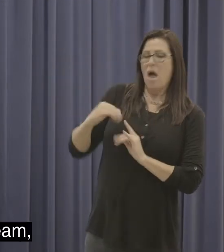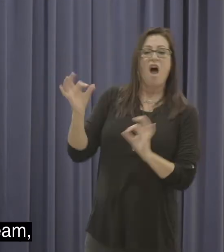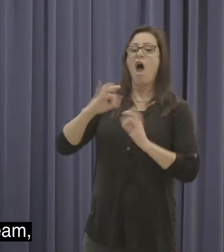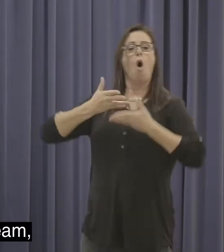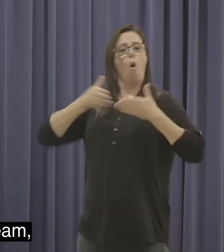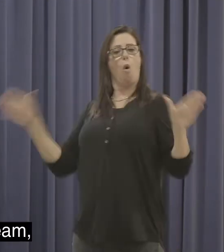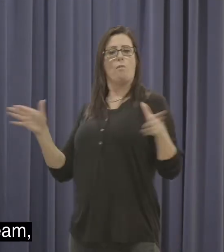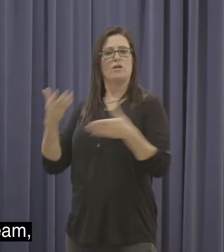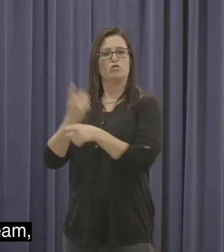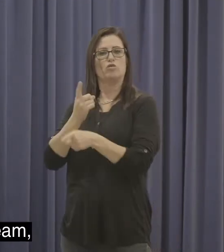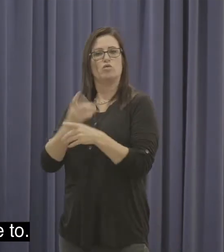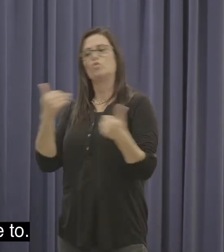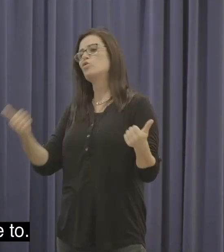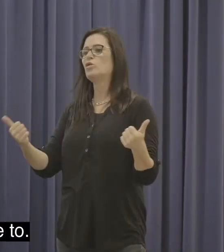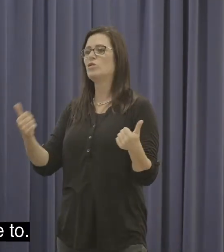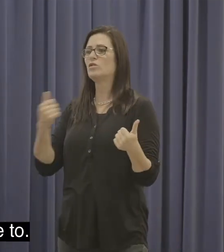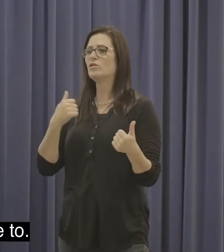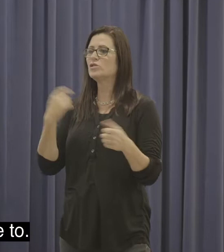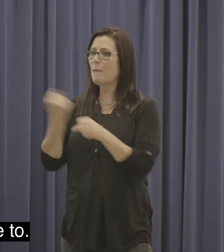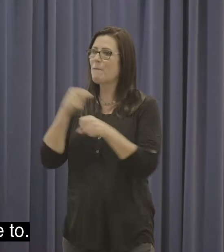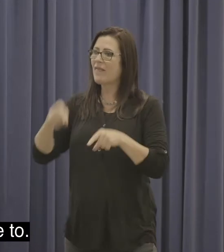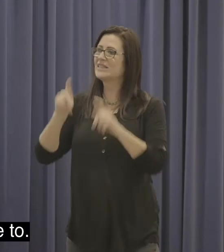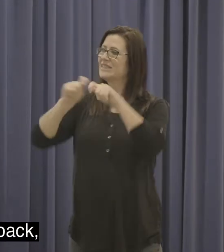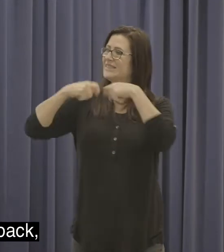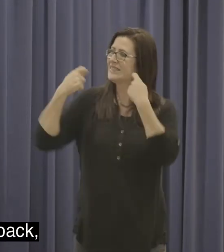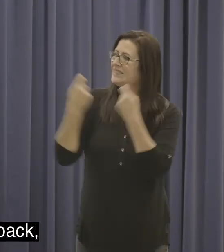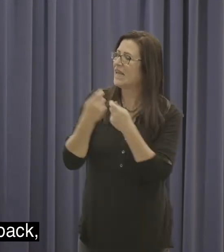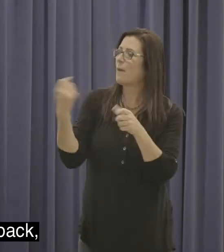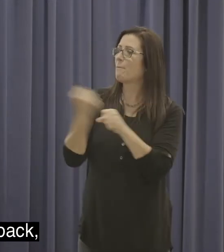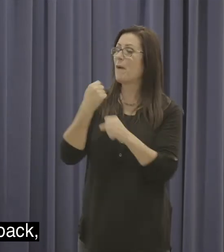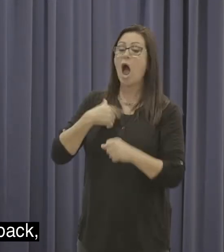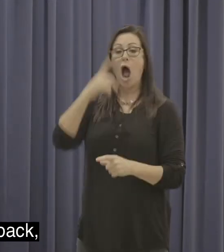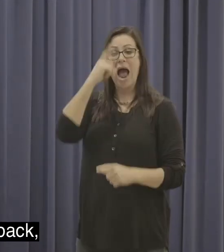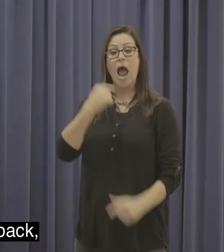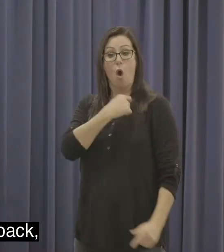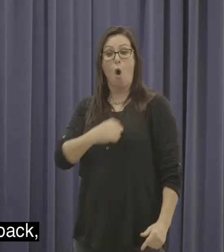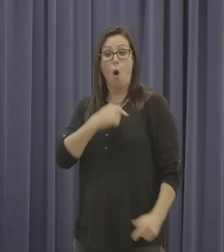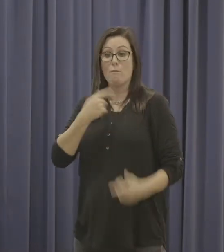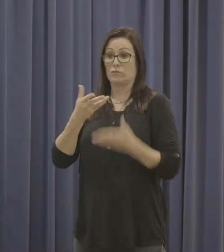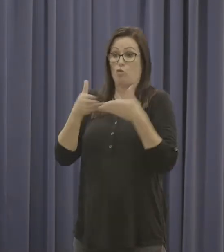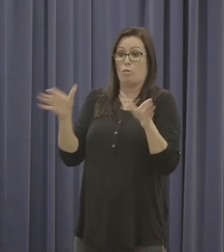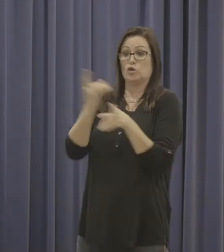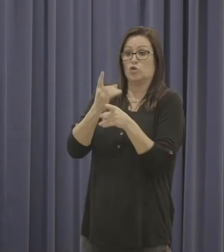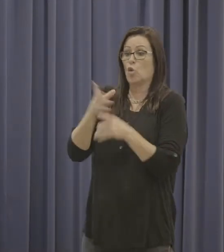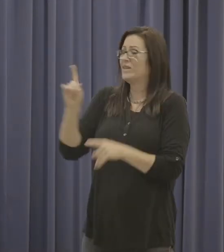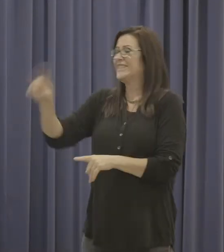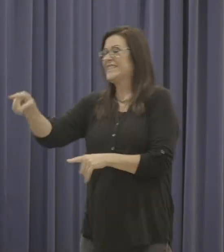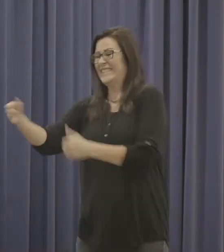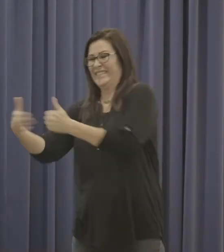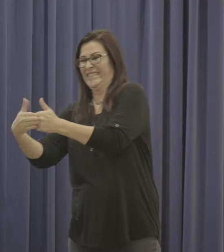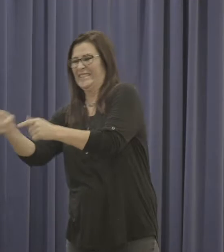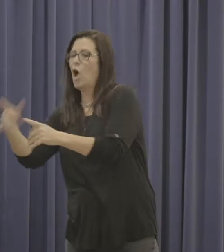Having established this in our team, it made it so much easier for me to honestly offer constructive feedback on and off the